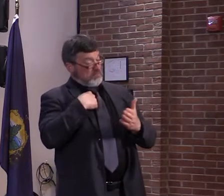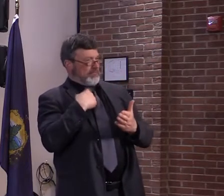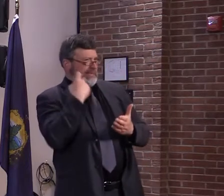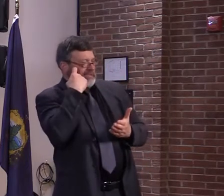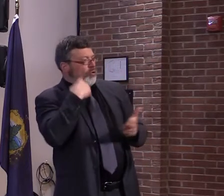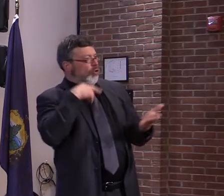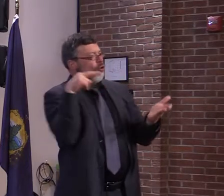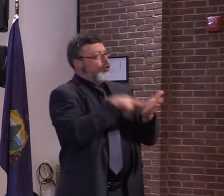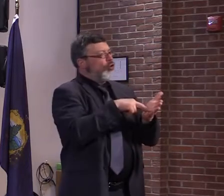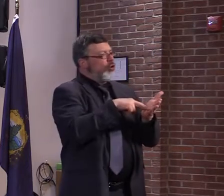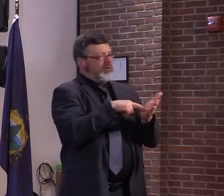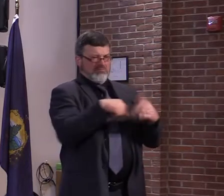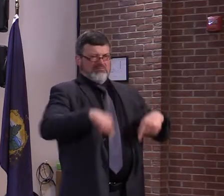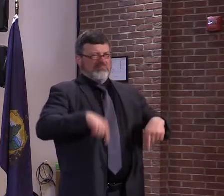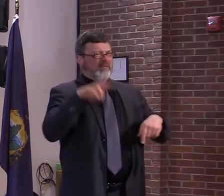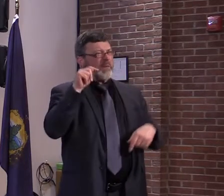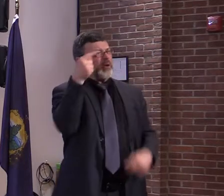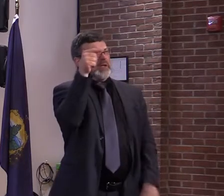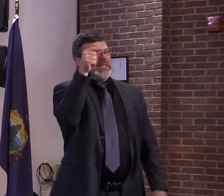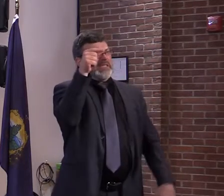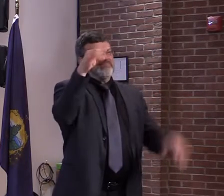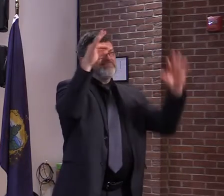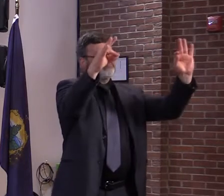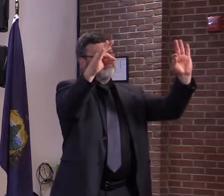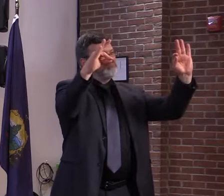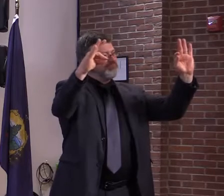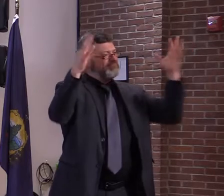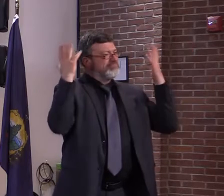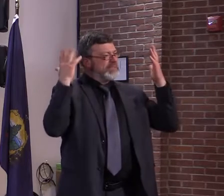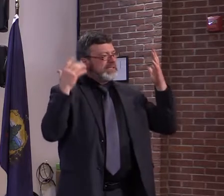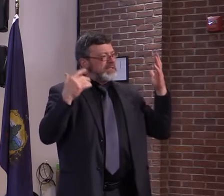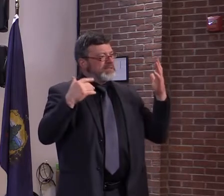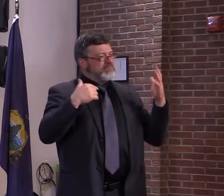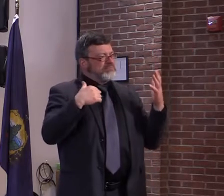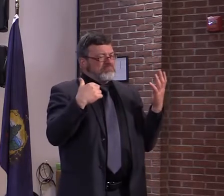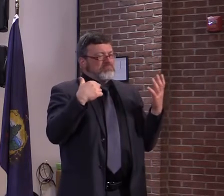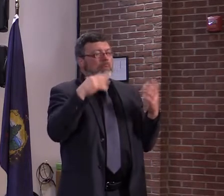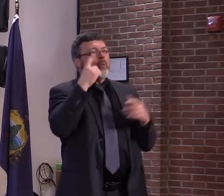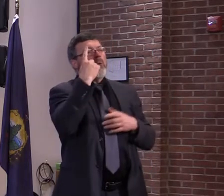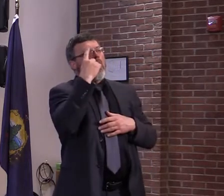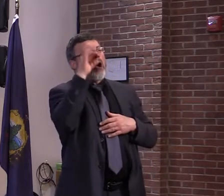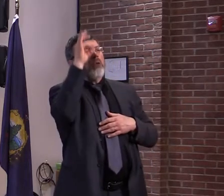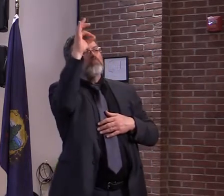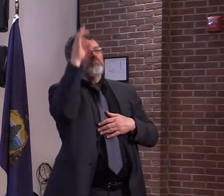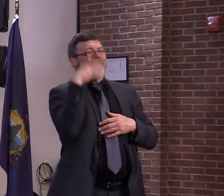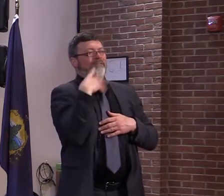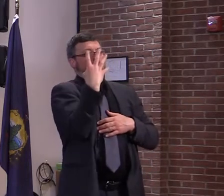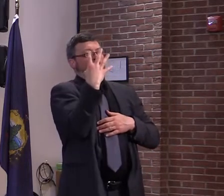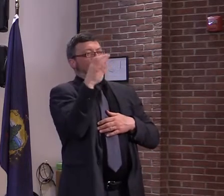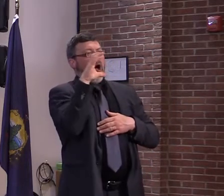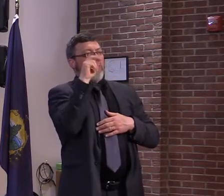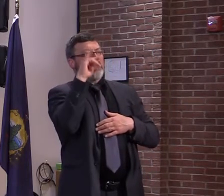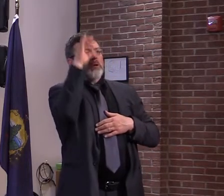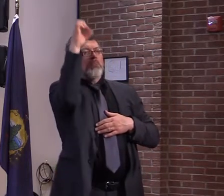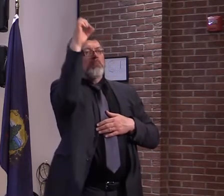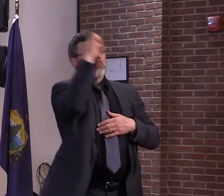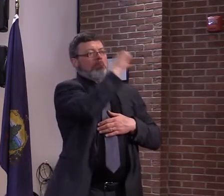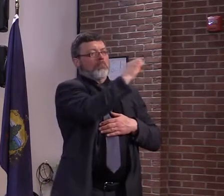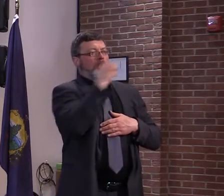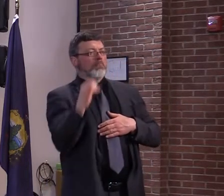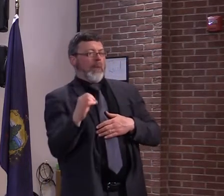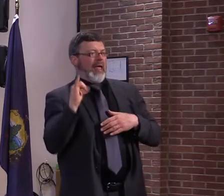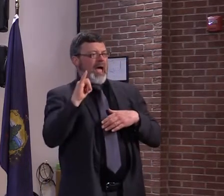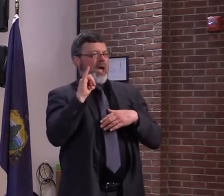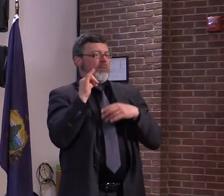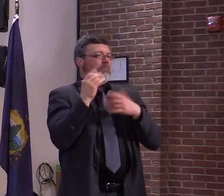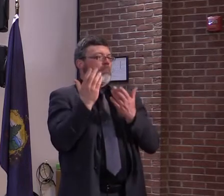except for four counties that were yellow. So we'll have to watch how that goes. But again, you try